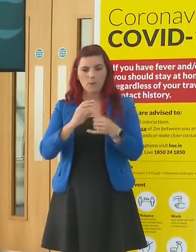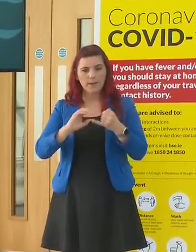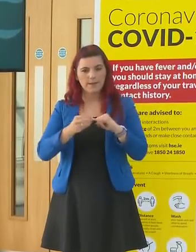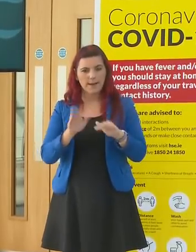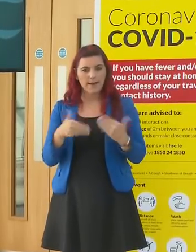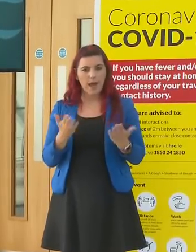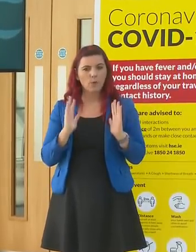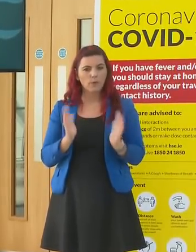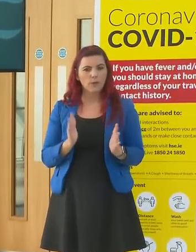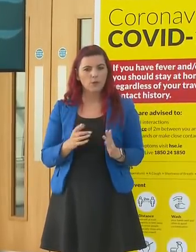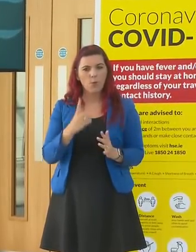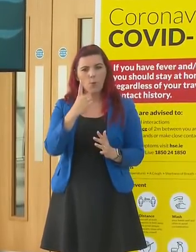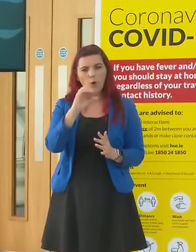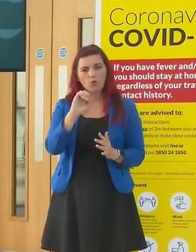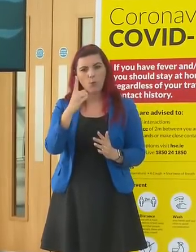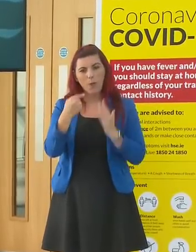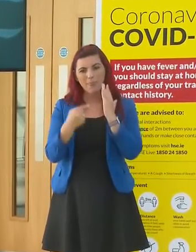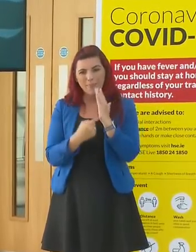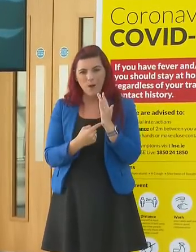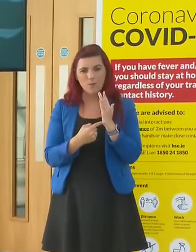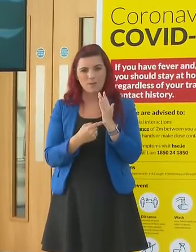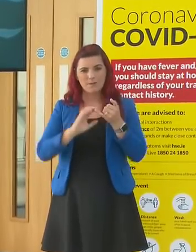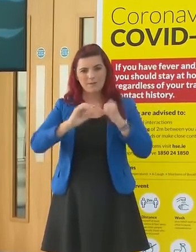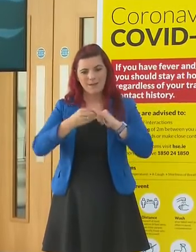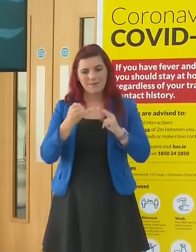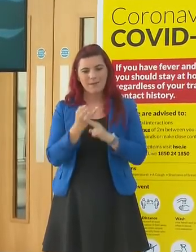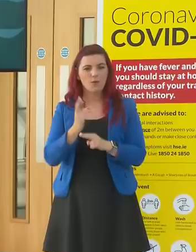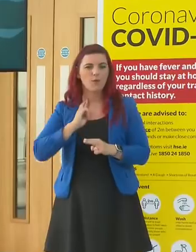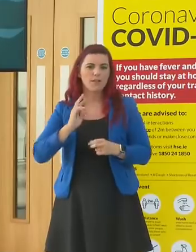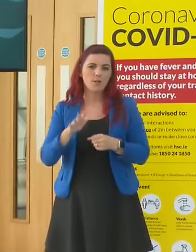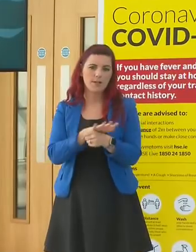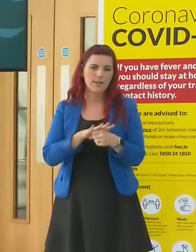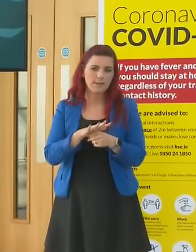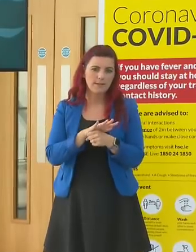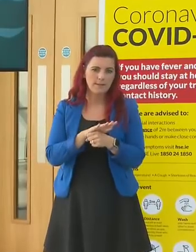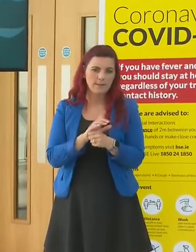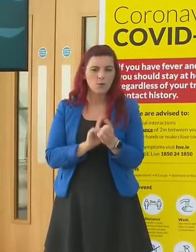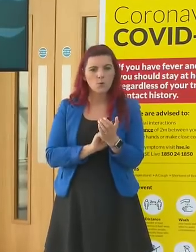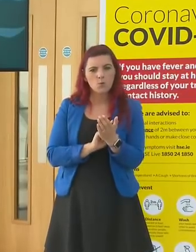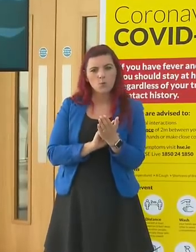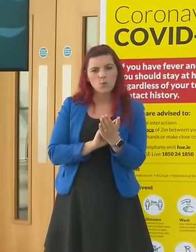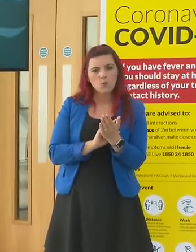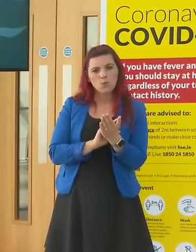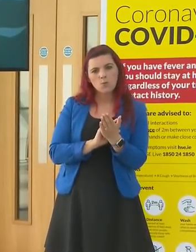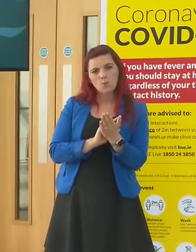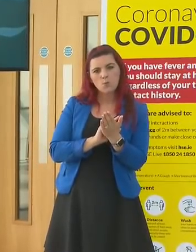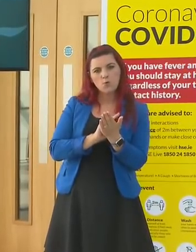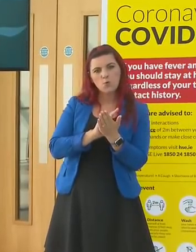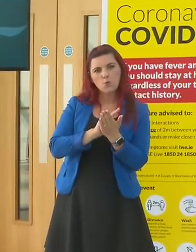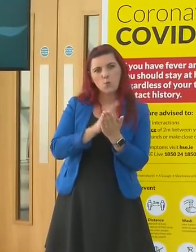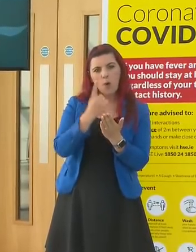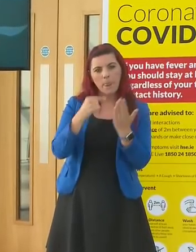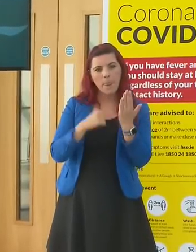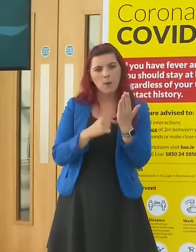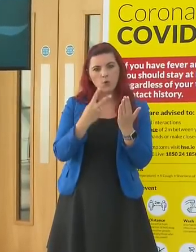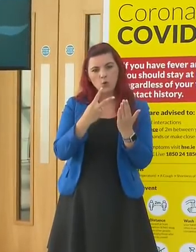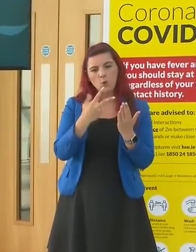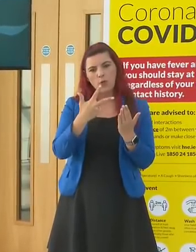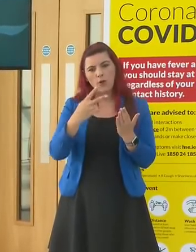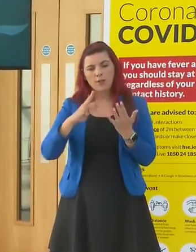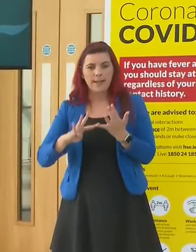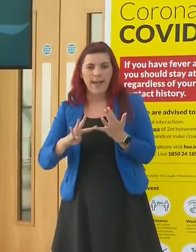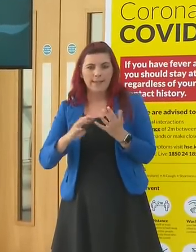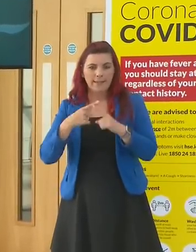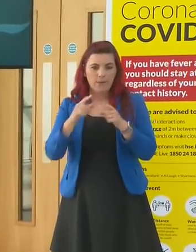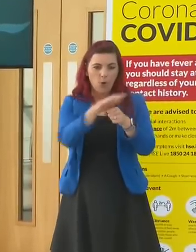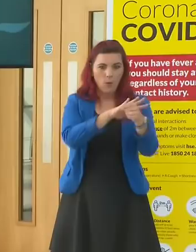now completed over 101,000 tests at these residential settings in 1,239 locations, 99% completed, a